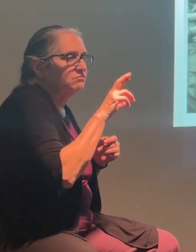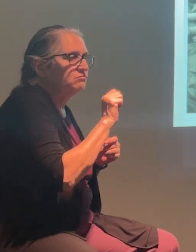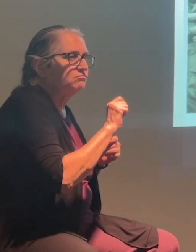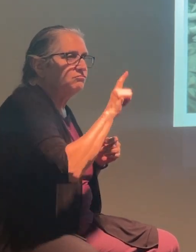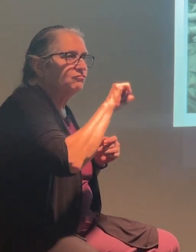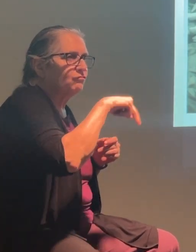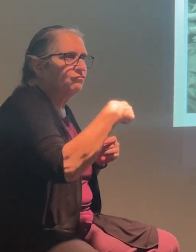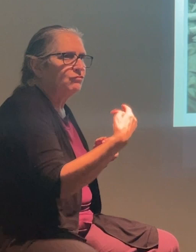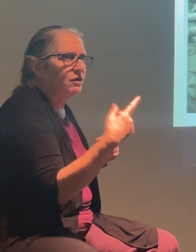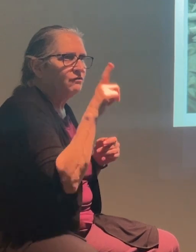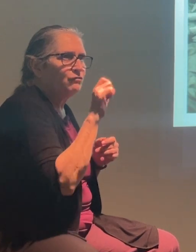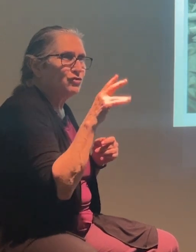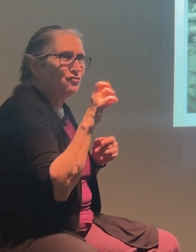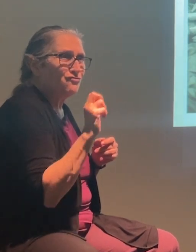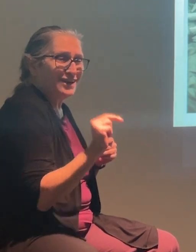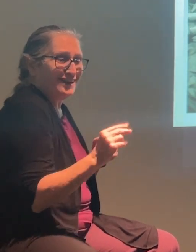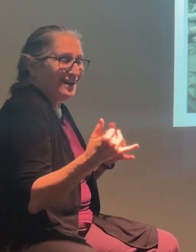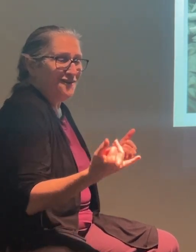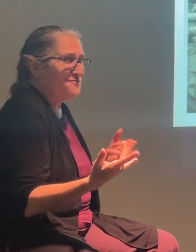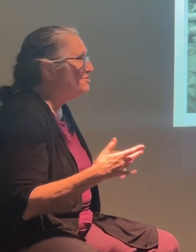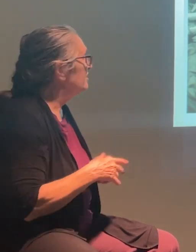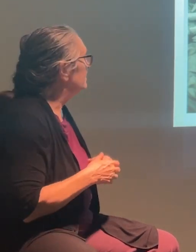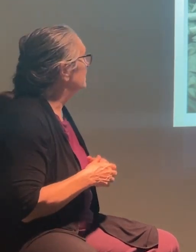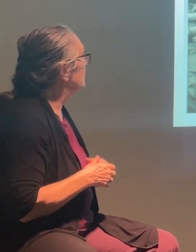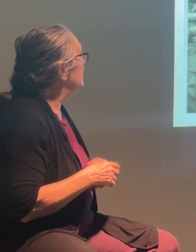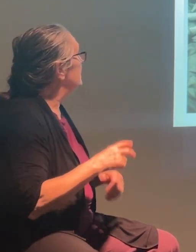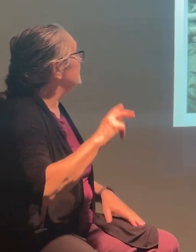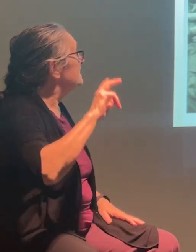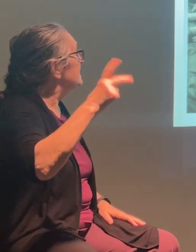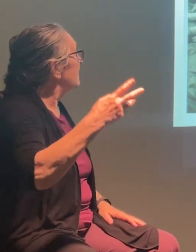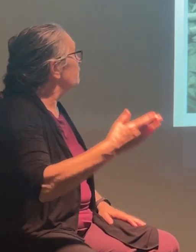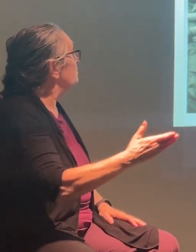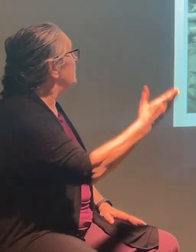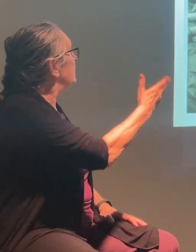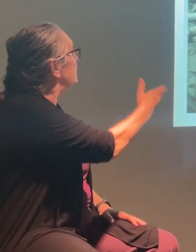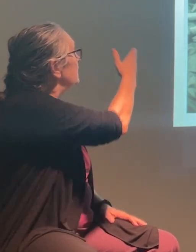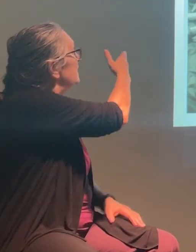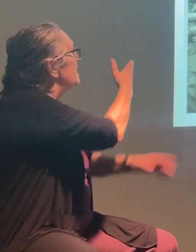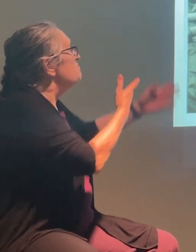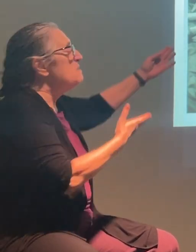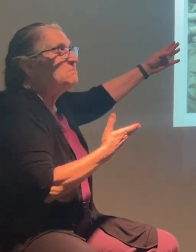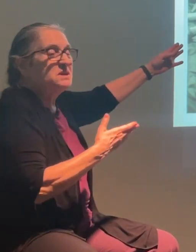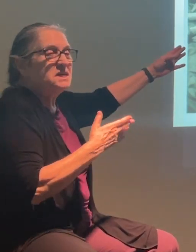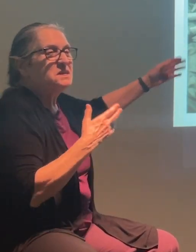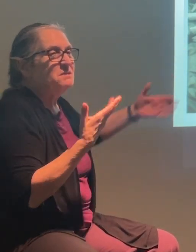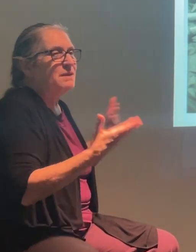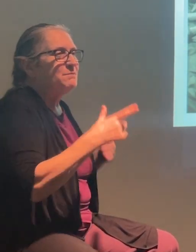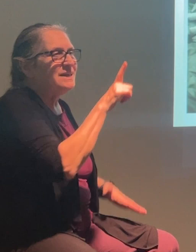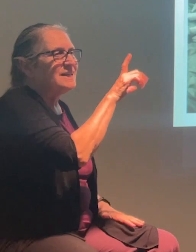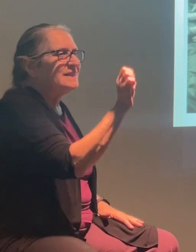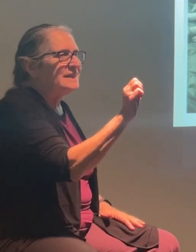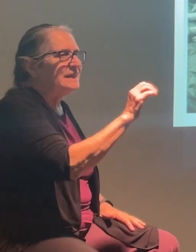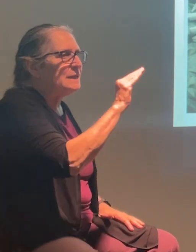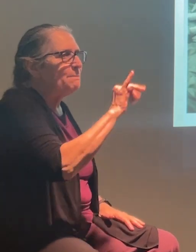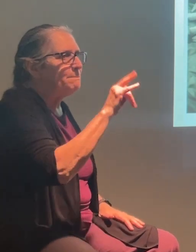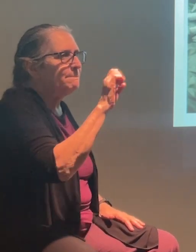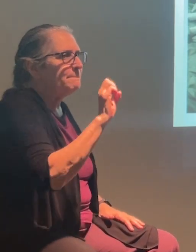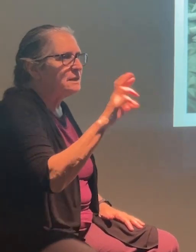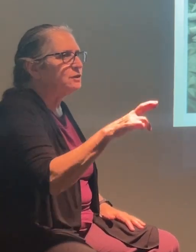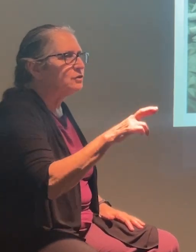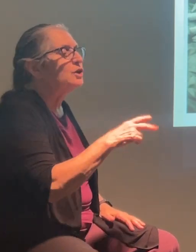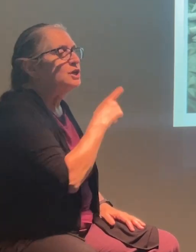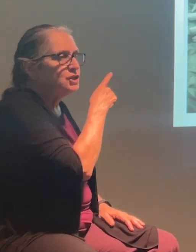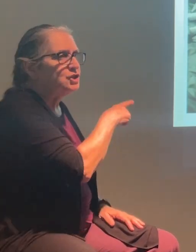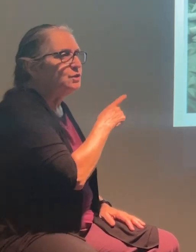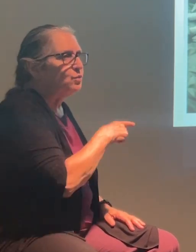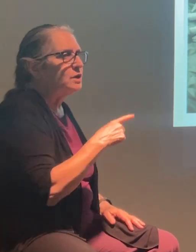very beautiful. I'm not sure if the second woman from me is Lee Miller. She might be, because I know she was a model and also she became a photographer. She